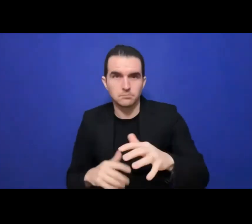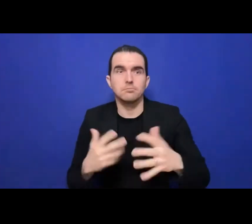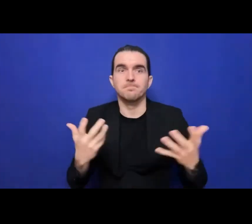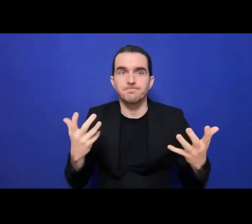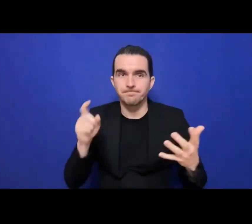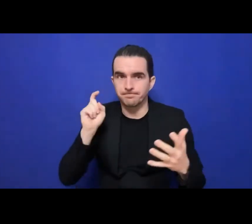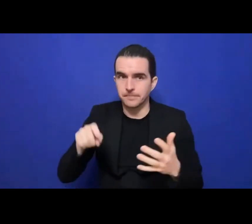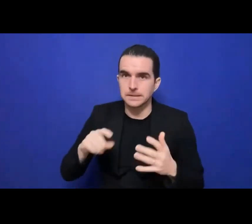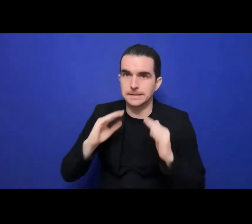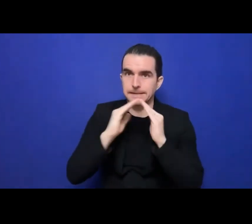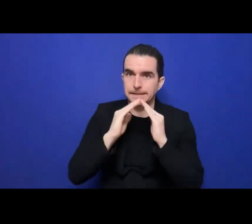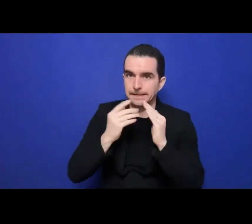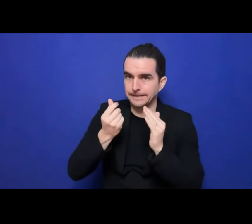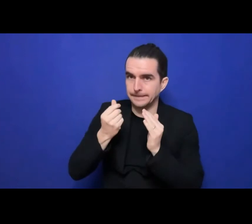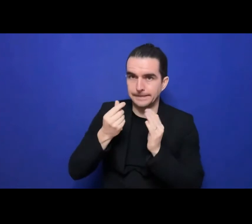by UHC by